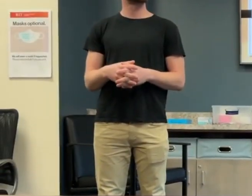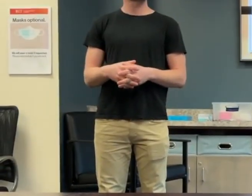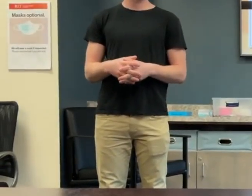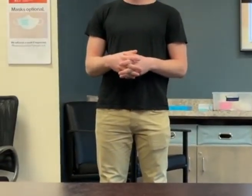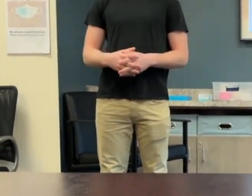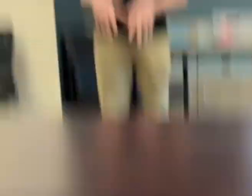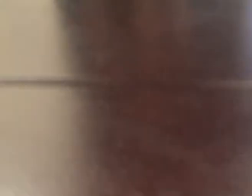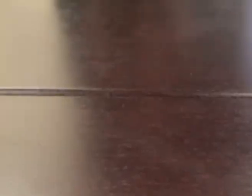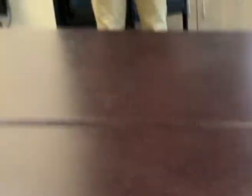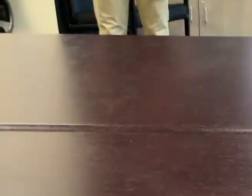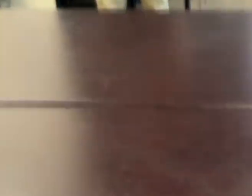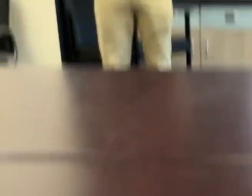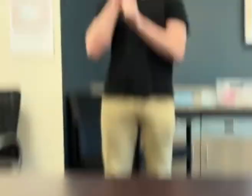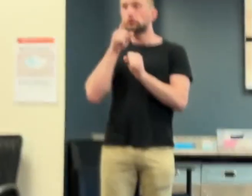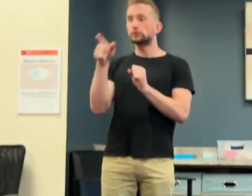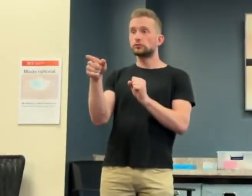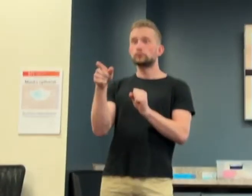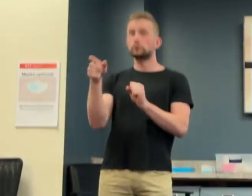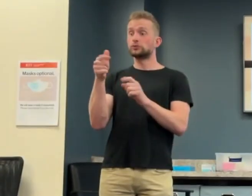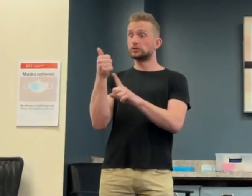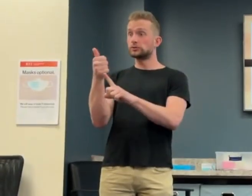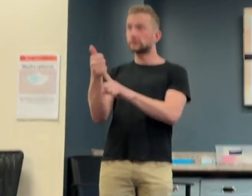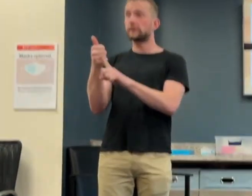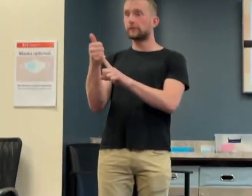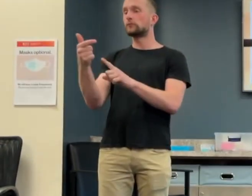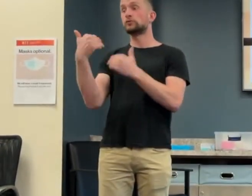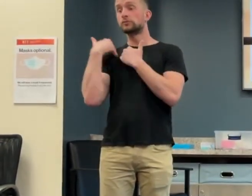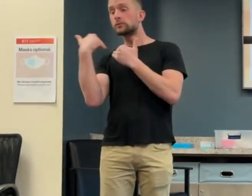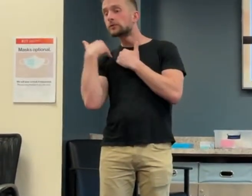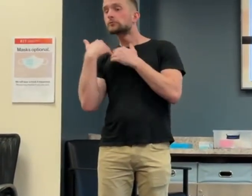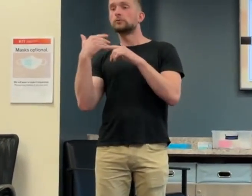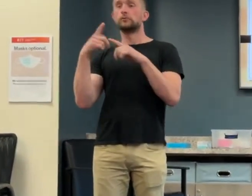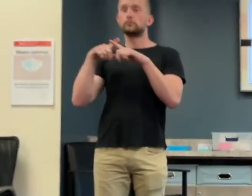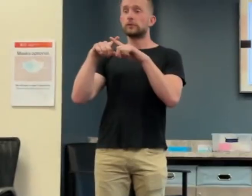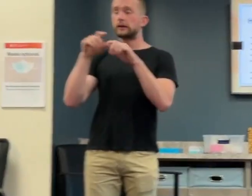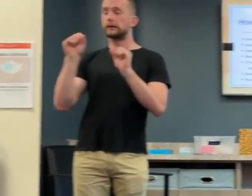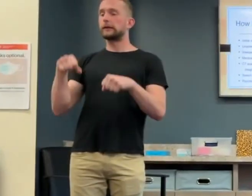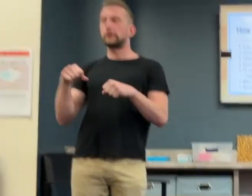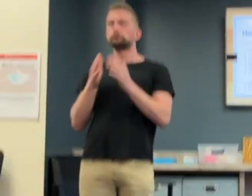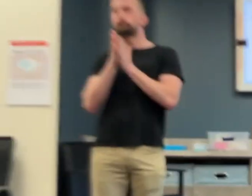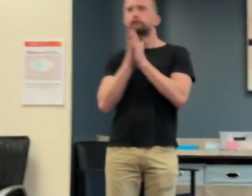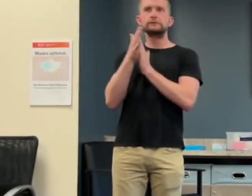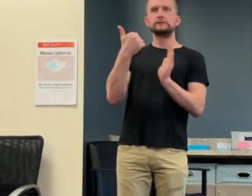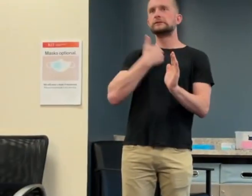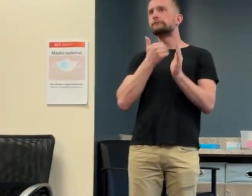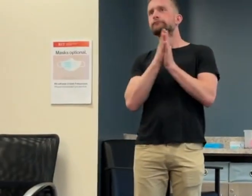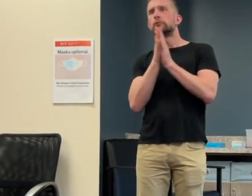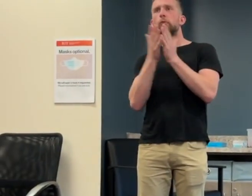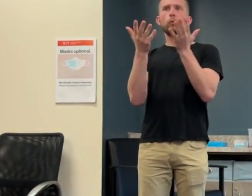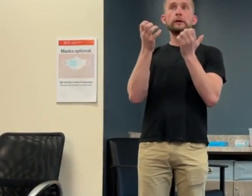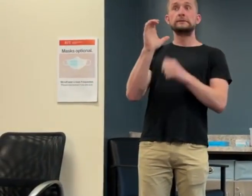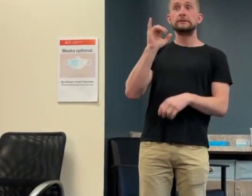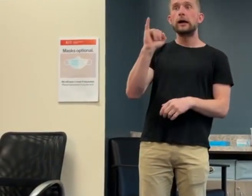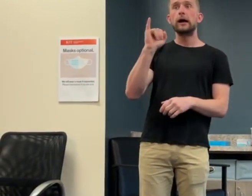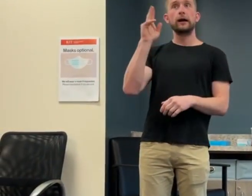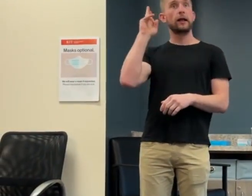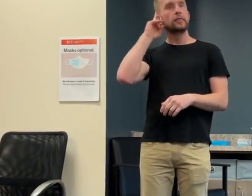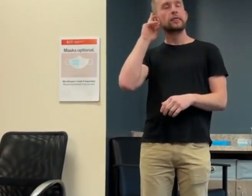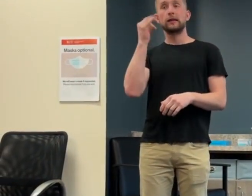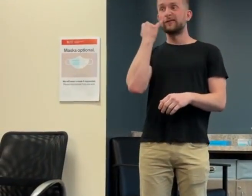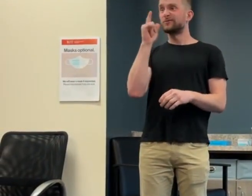to get a CI. So if you say, oh yeah, I mean, I kind of want a CI, that could be cool, I might wear